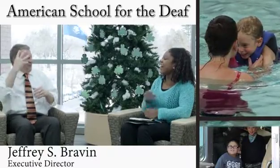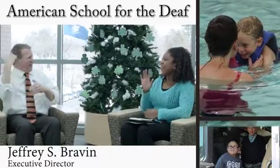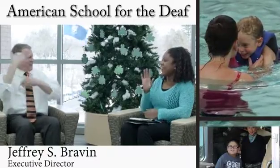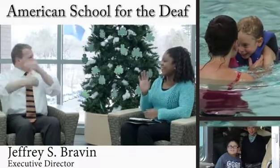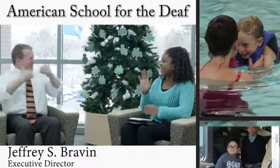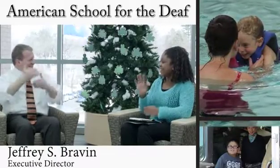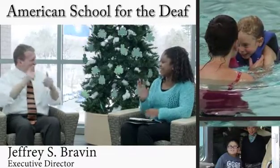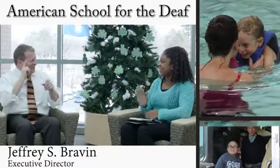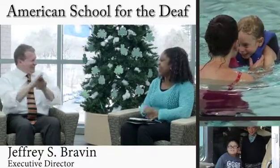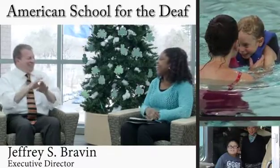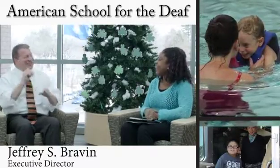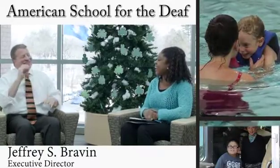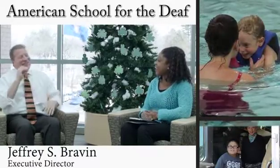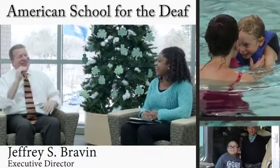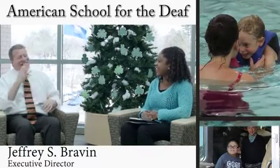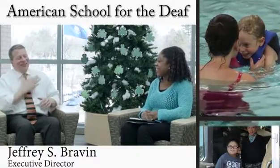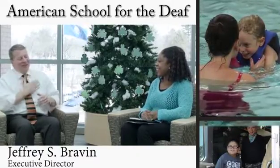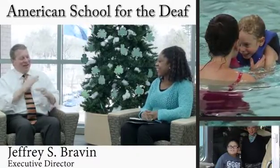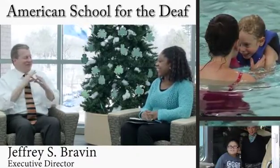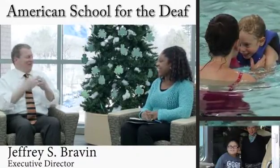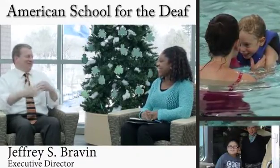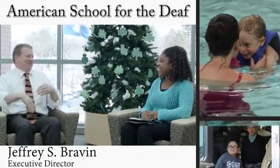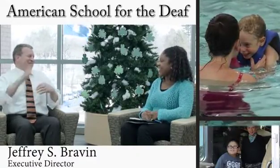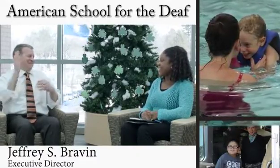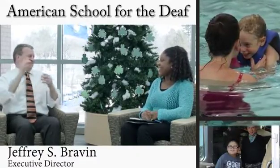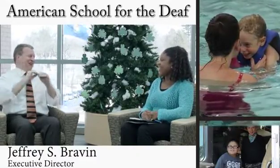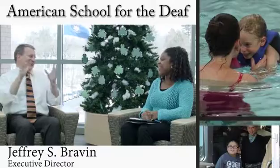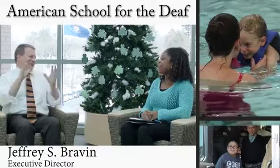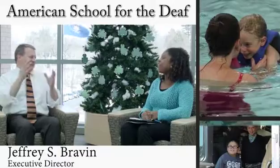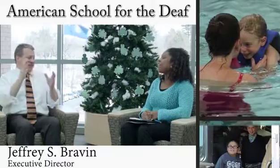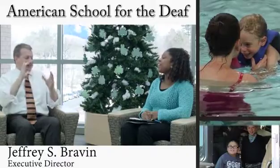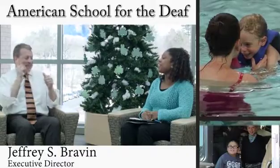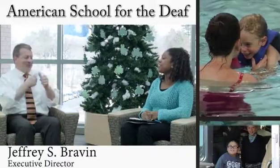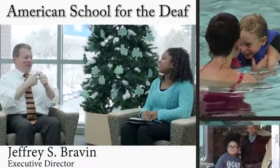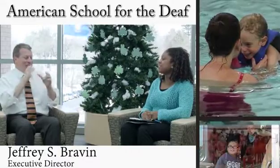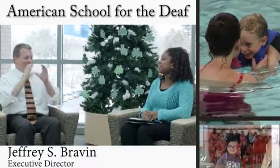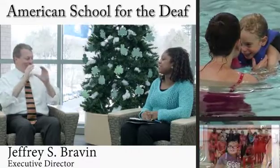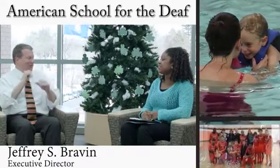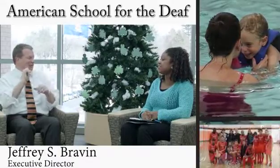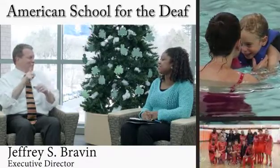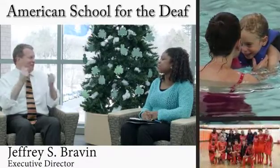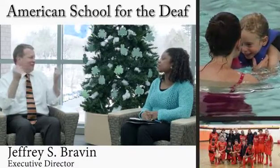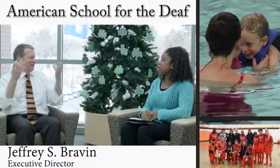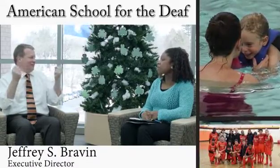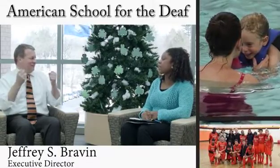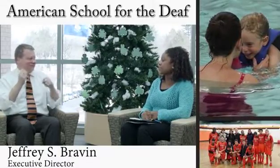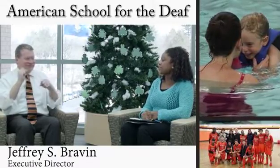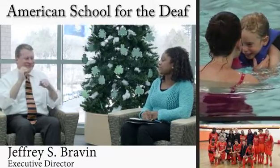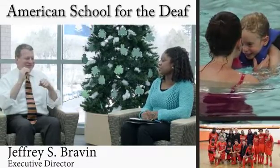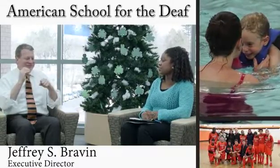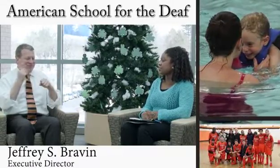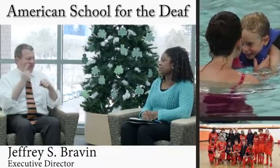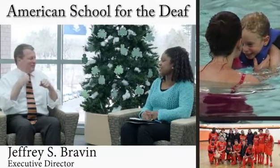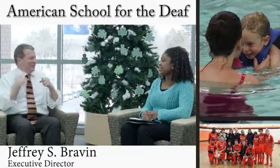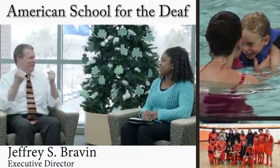great-grandparents, so there's 4 generations of deaf people in my family. So obviously my first language is American